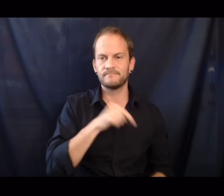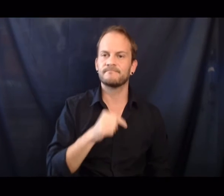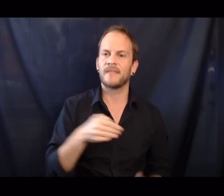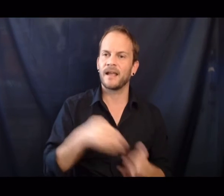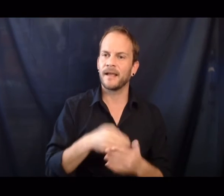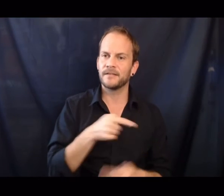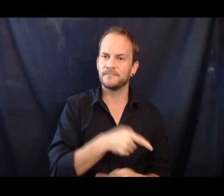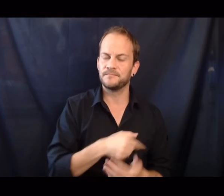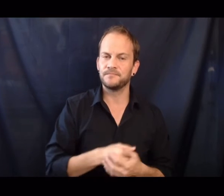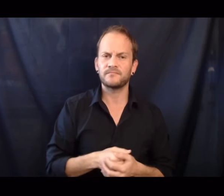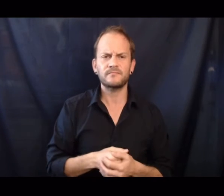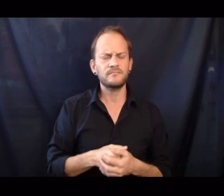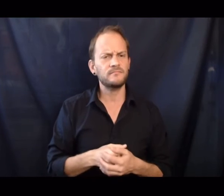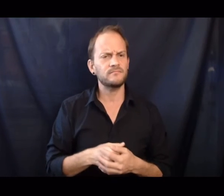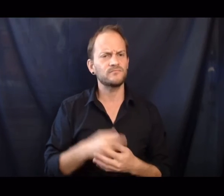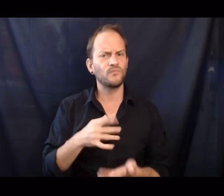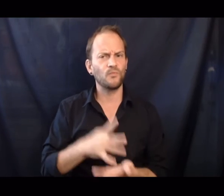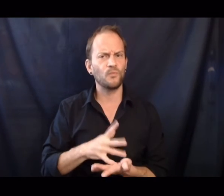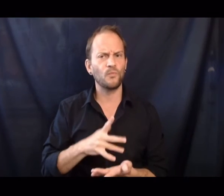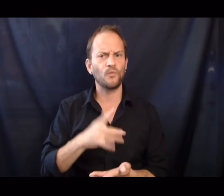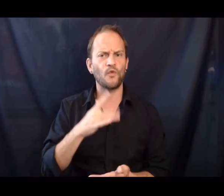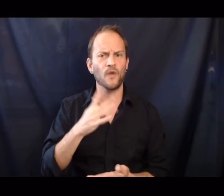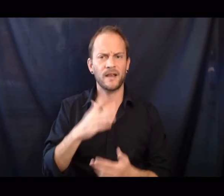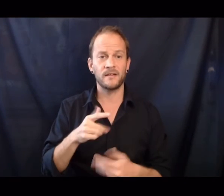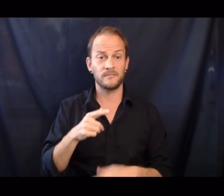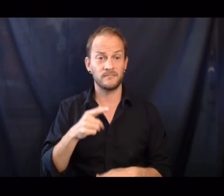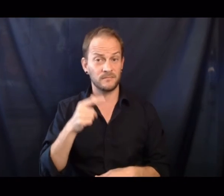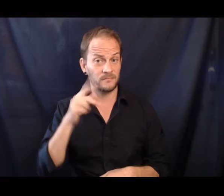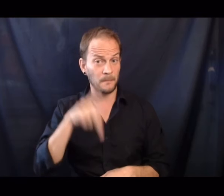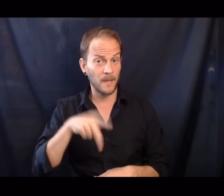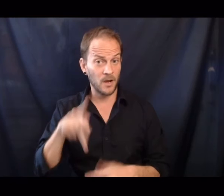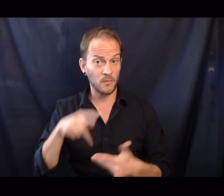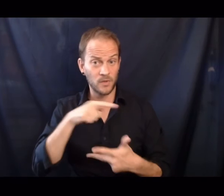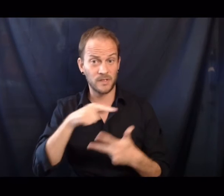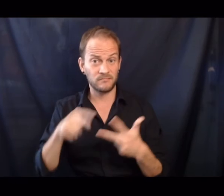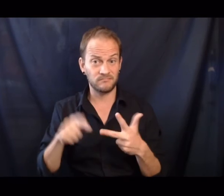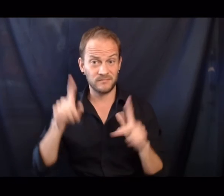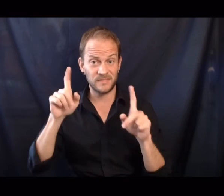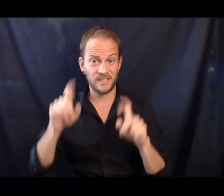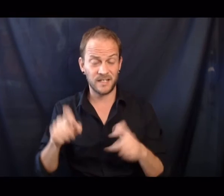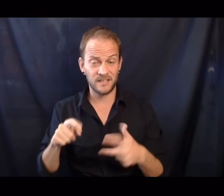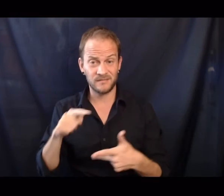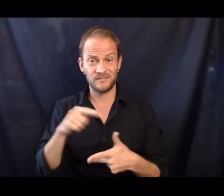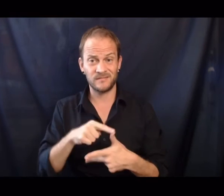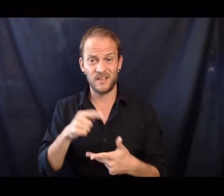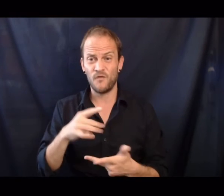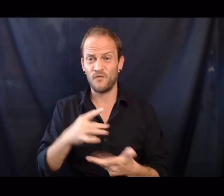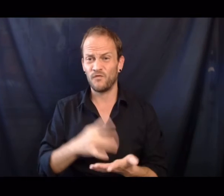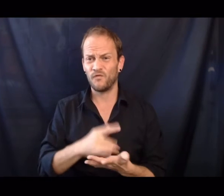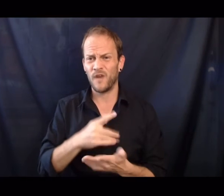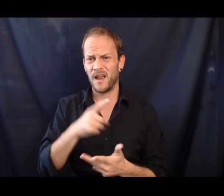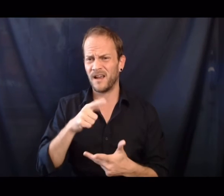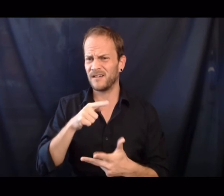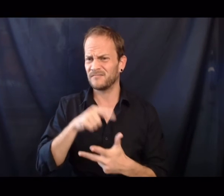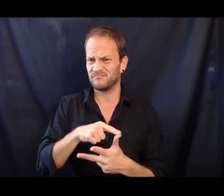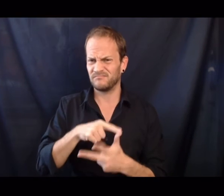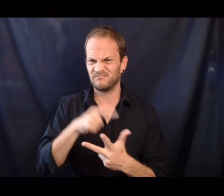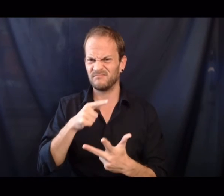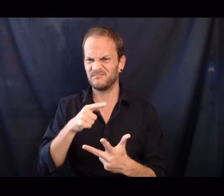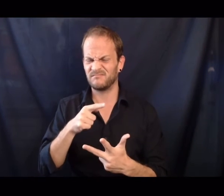under this easygoing test. The intermediate scrutiny test is applied to what kind of cases,